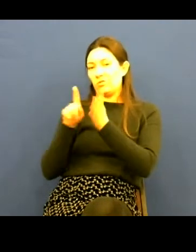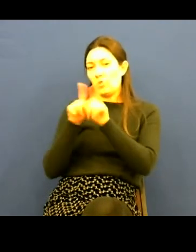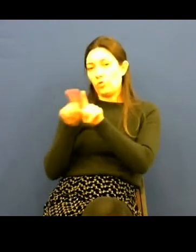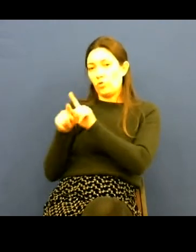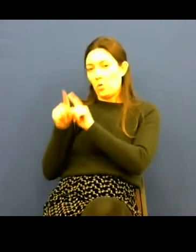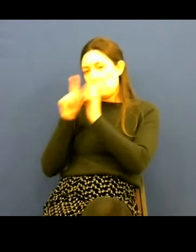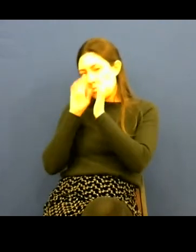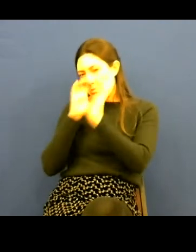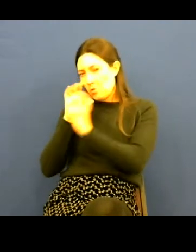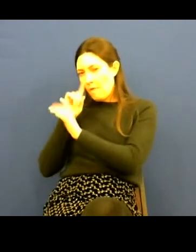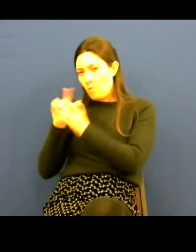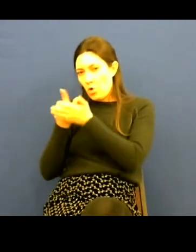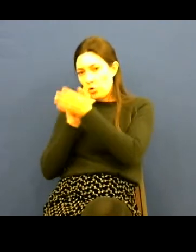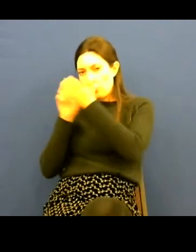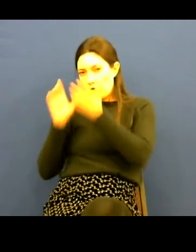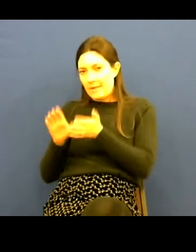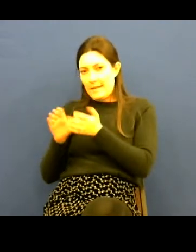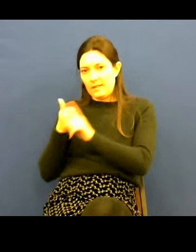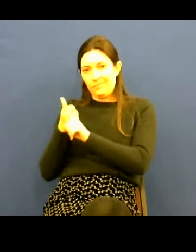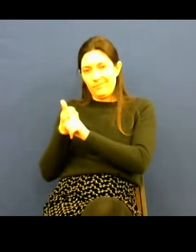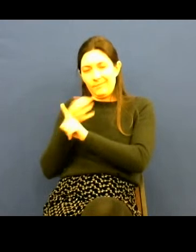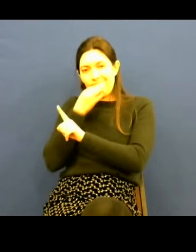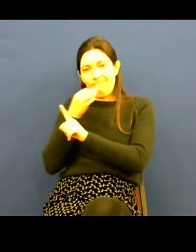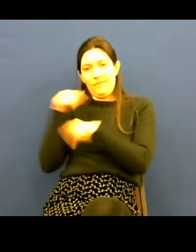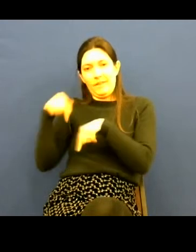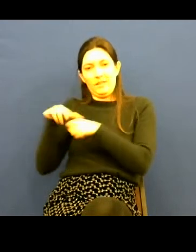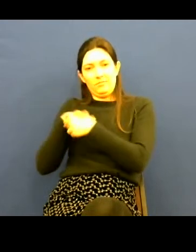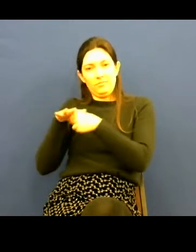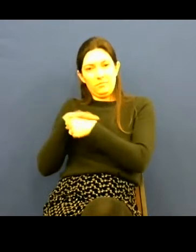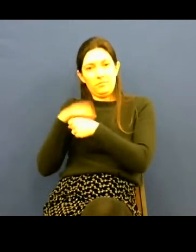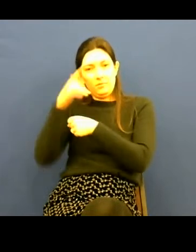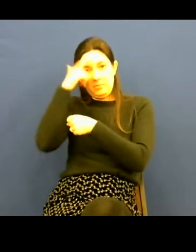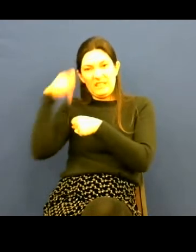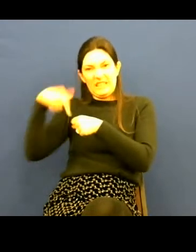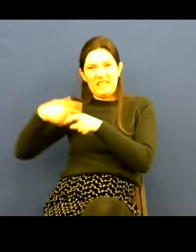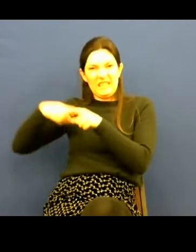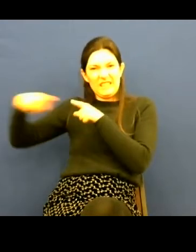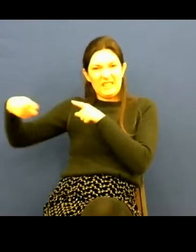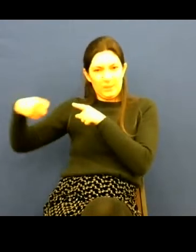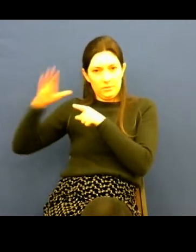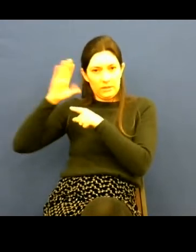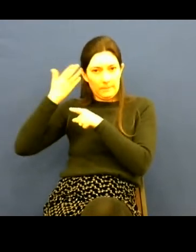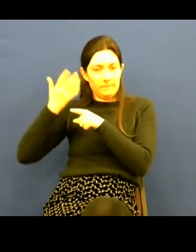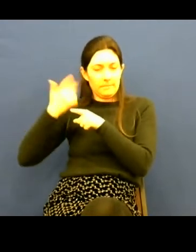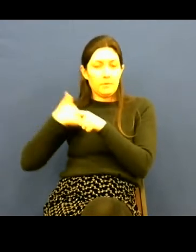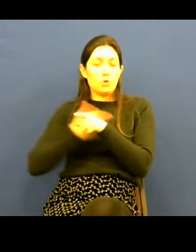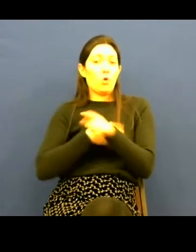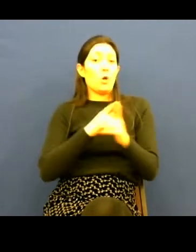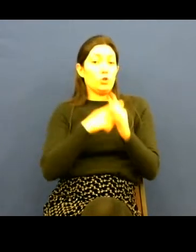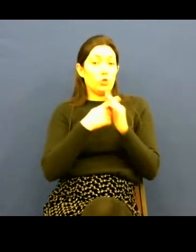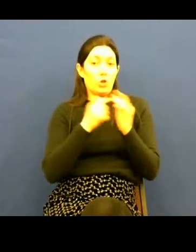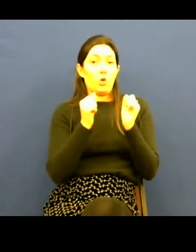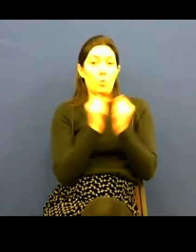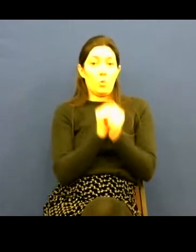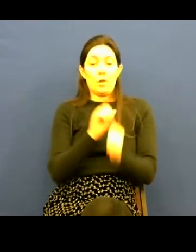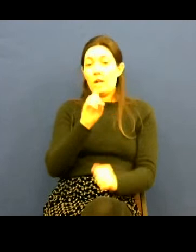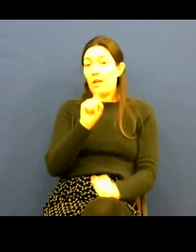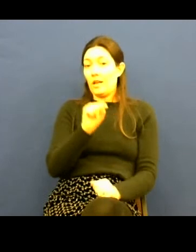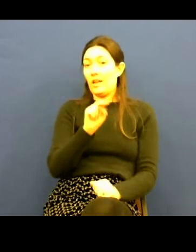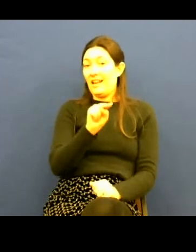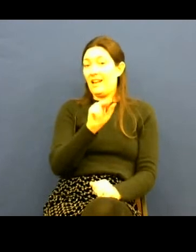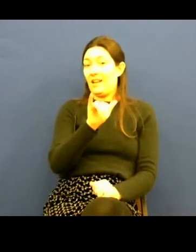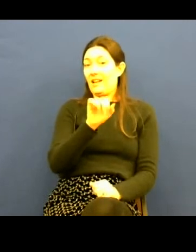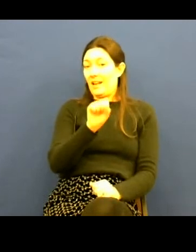this realm because it's a very niche thing. But like I said, we're starting with NYSERDA because they might be able to